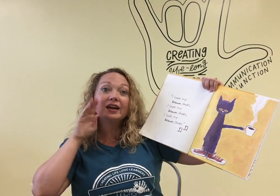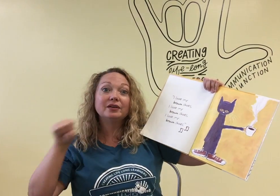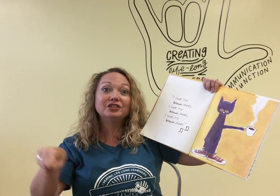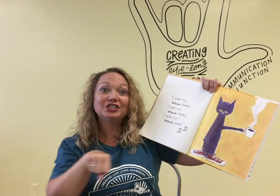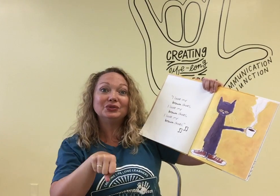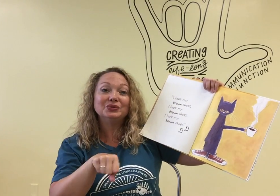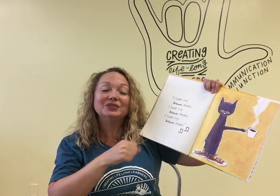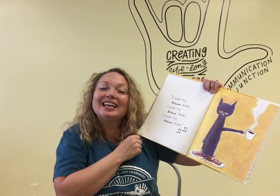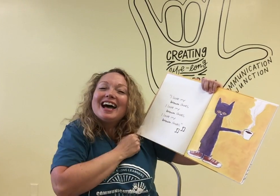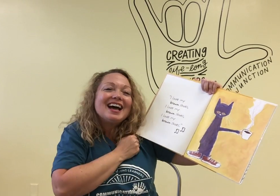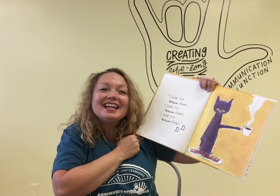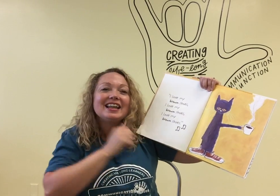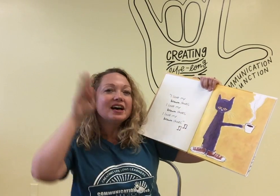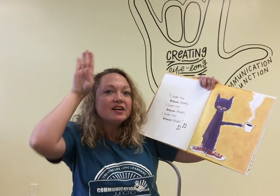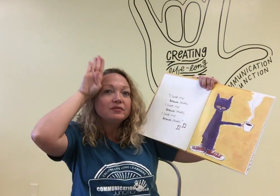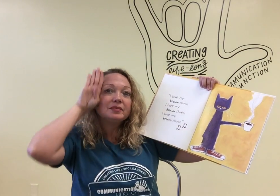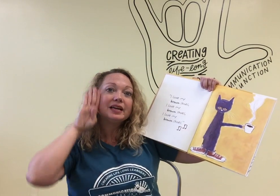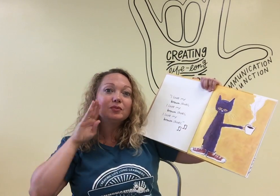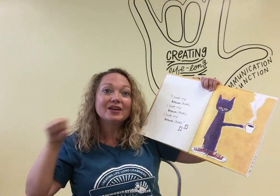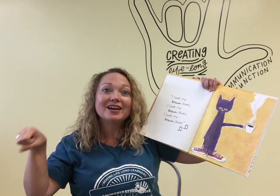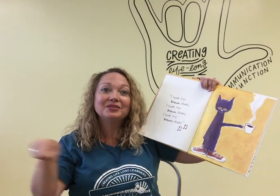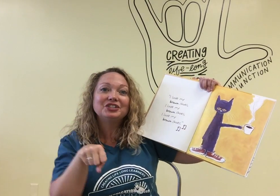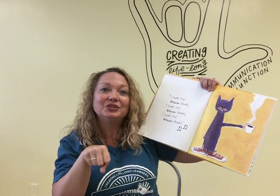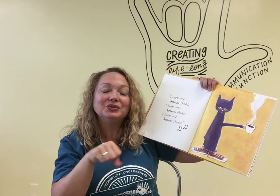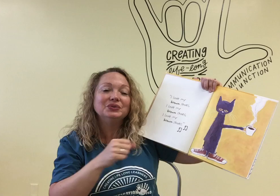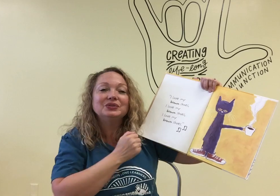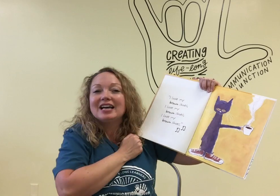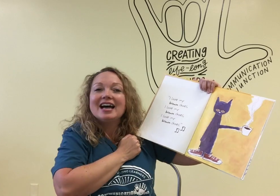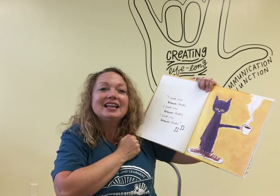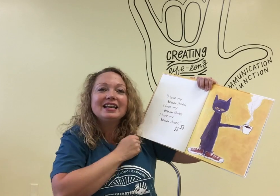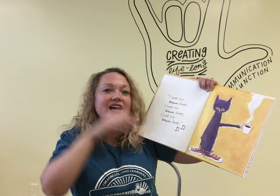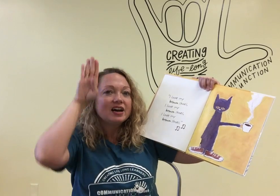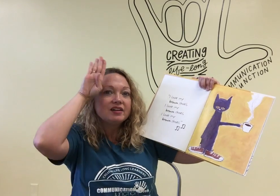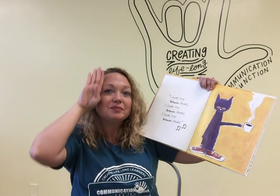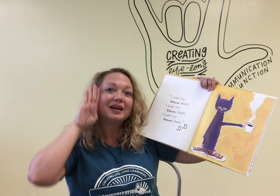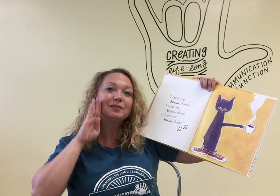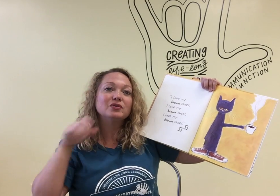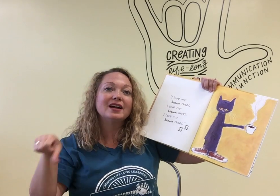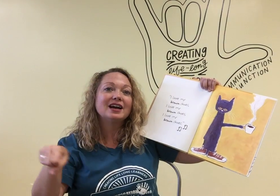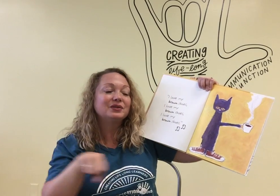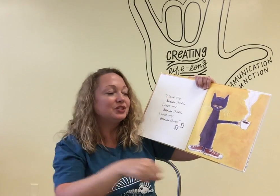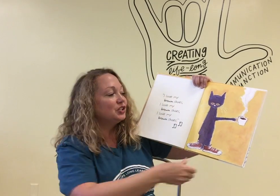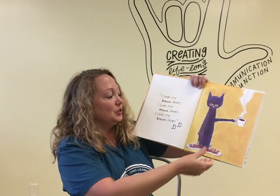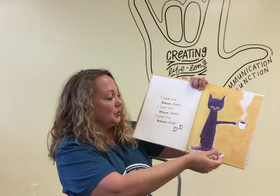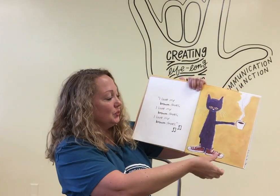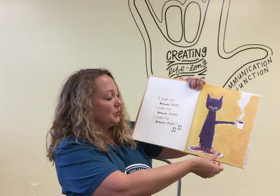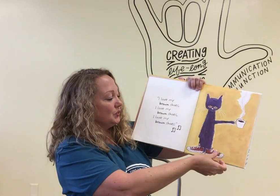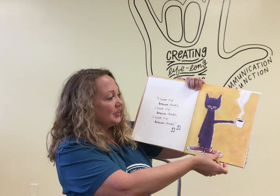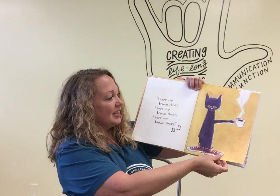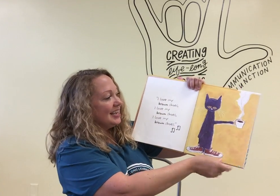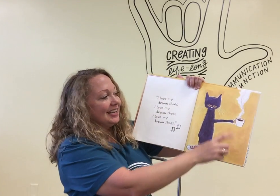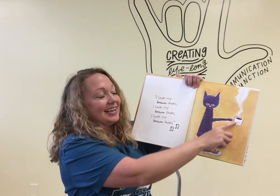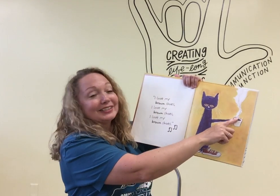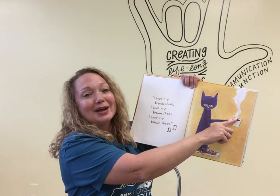brown shoes. I love my brown shoes. I love my brown shoes. And he has a cup